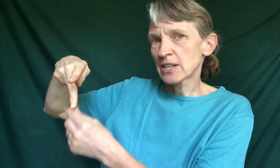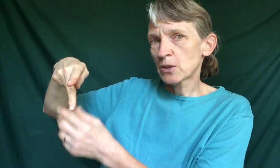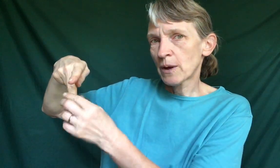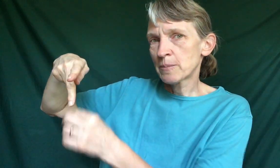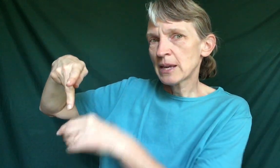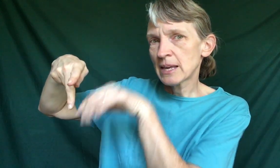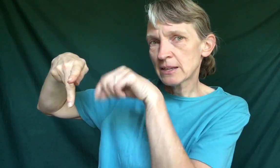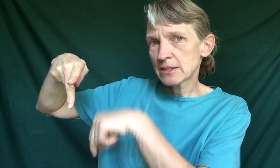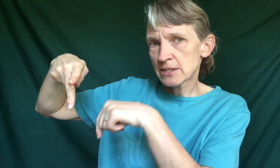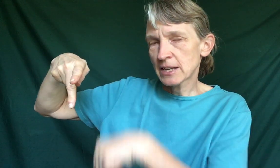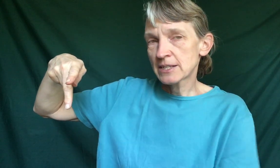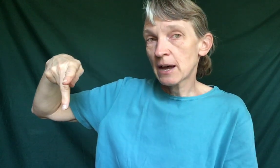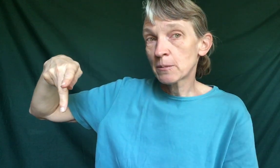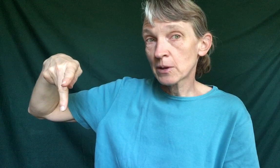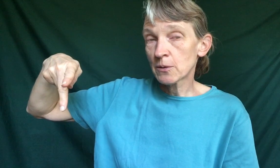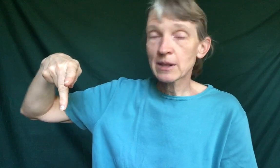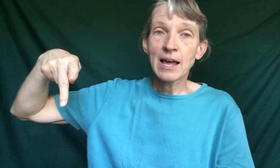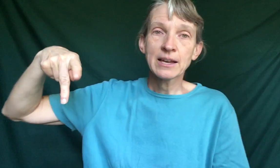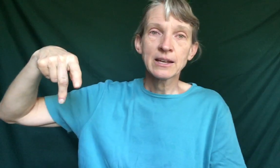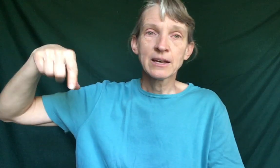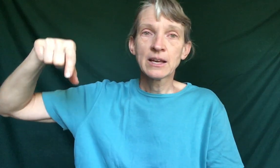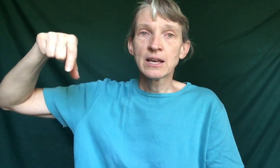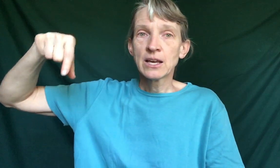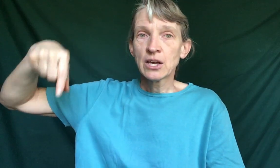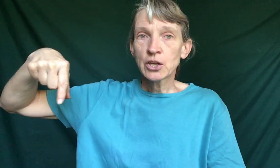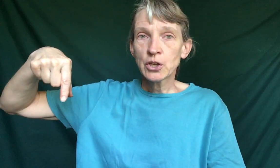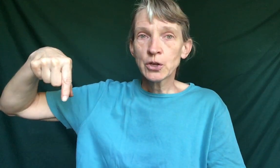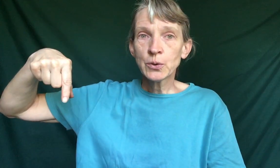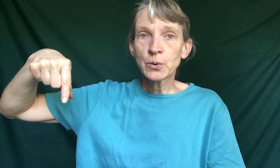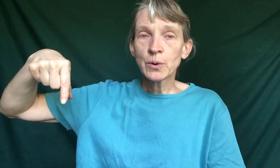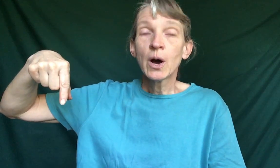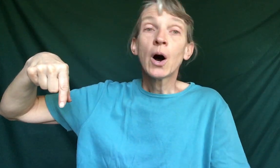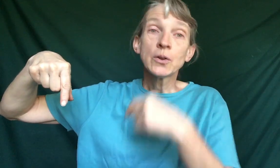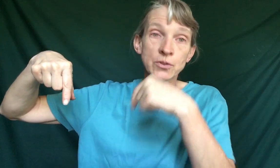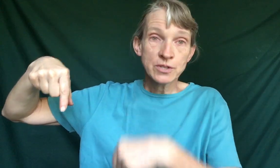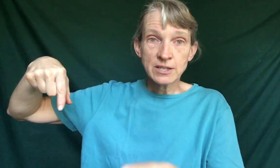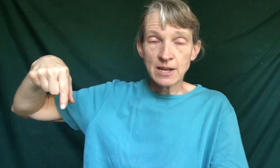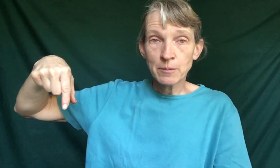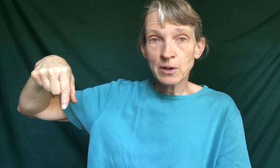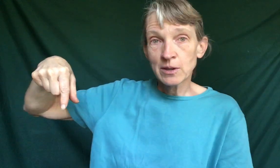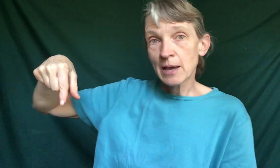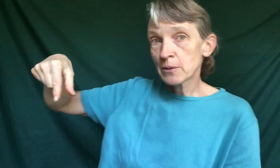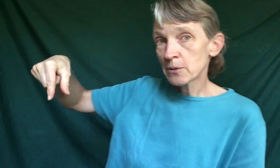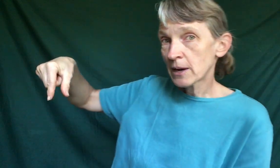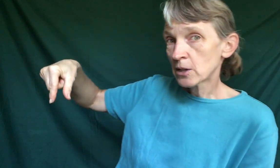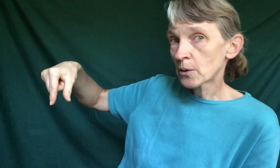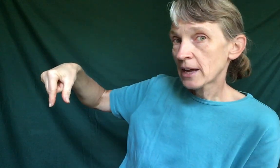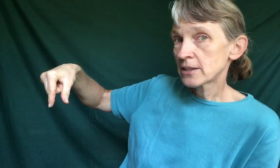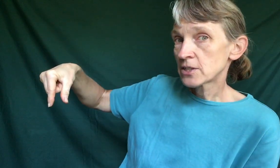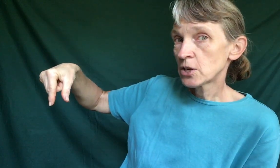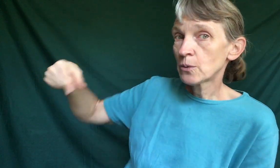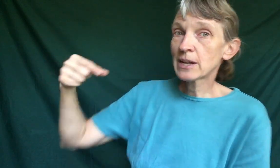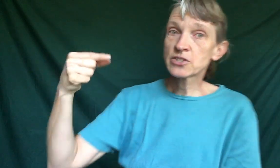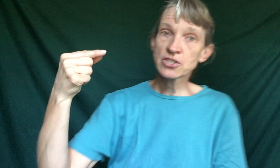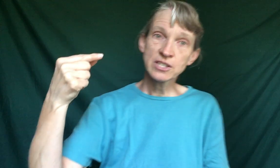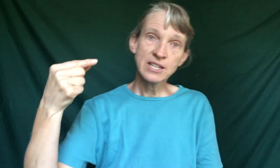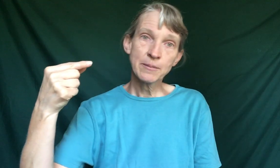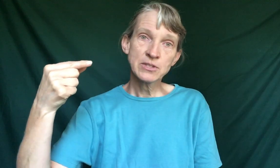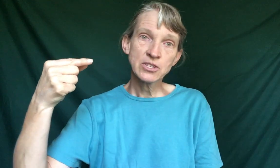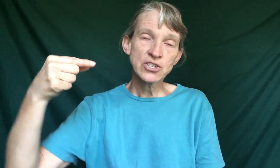like the way a P sticks down below the line. Q also sticks down below the line when you write a lowercase q, and it's just the same as a